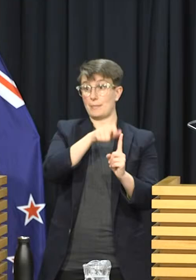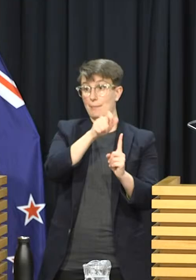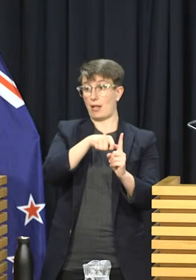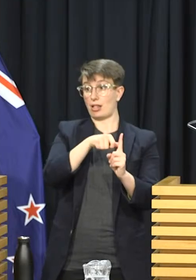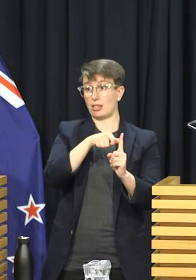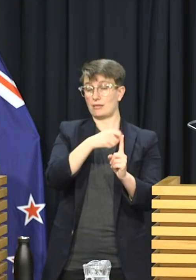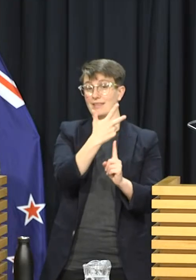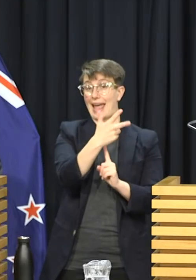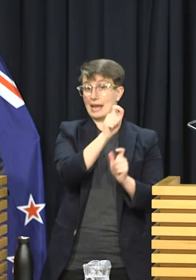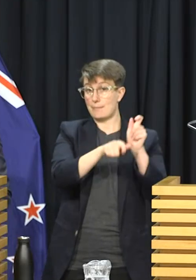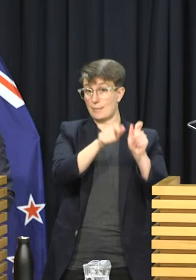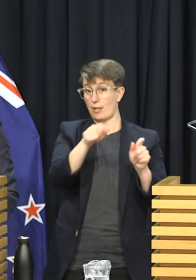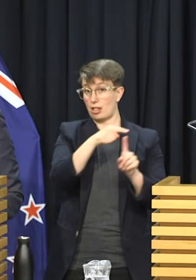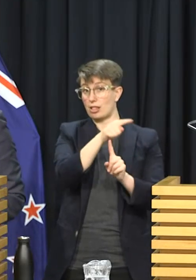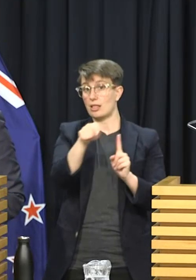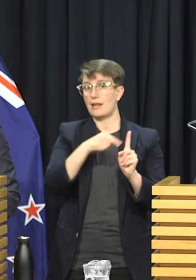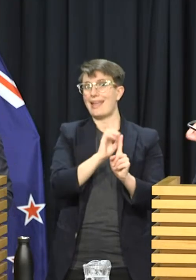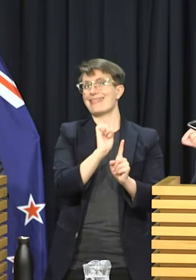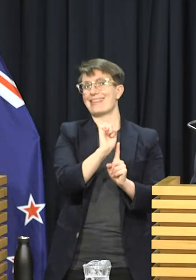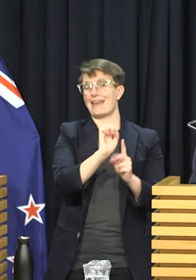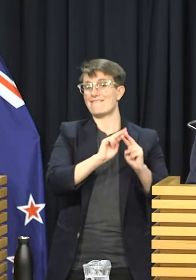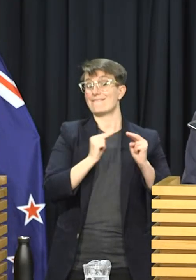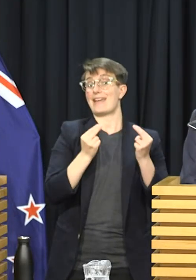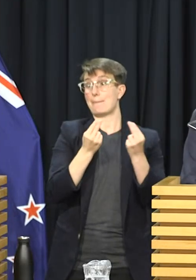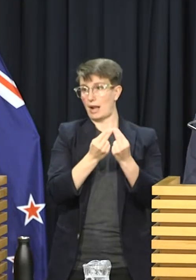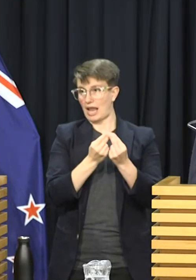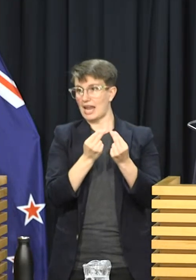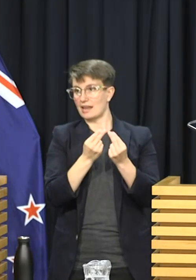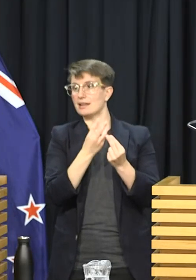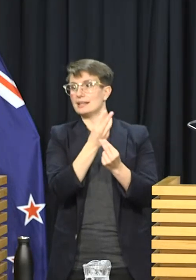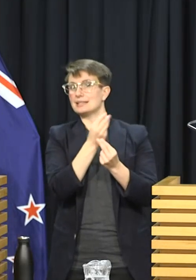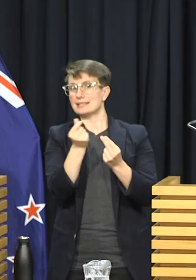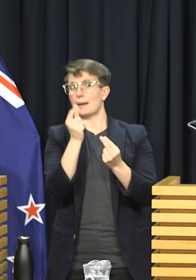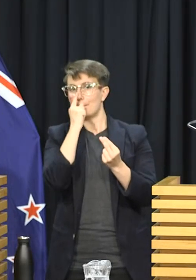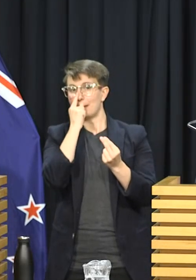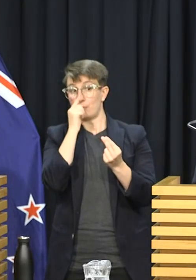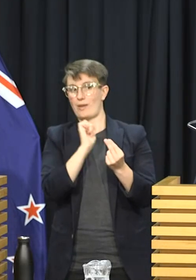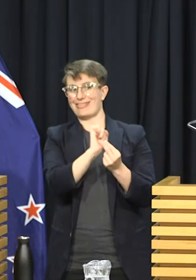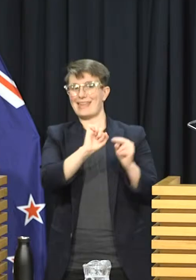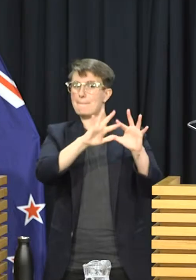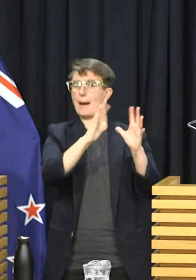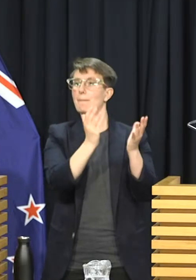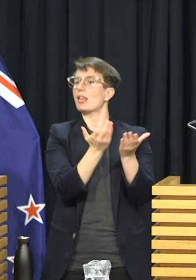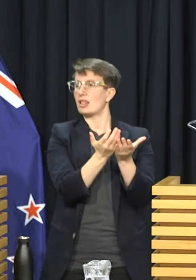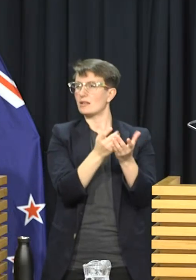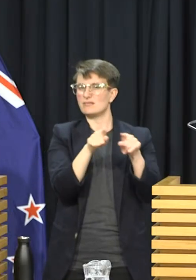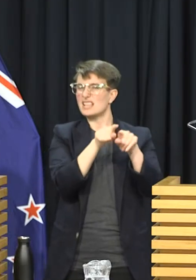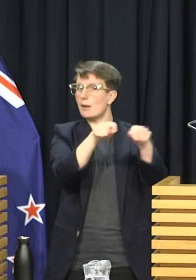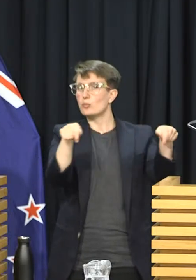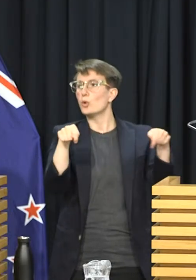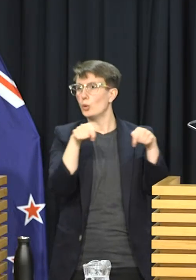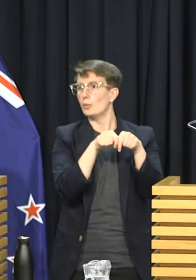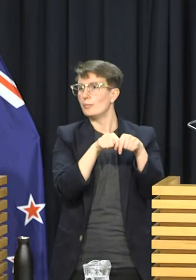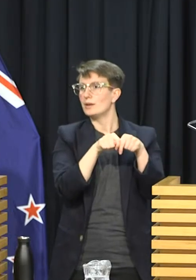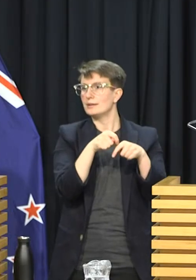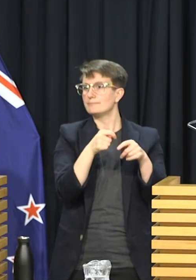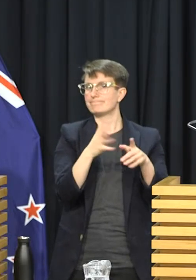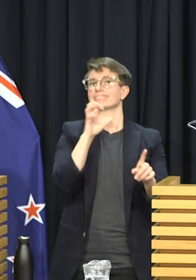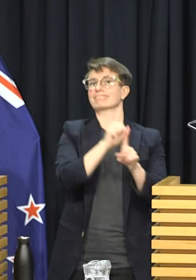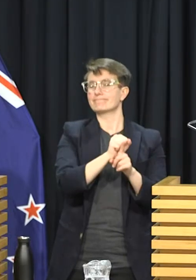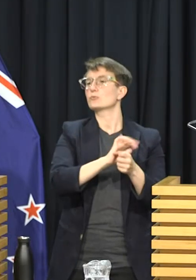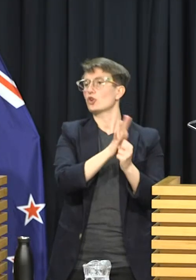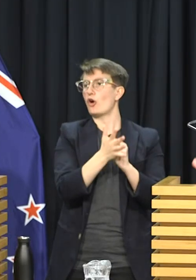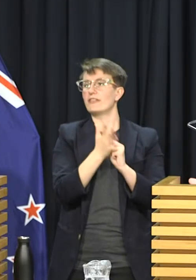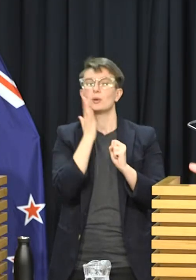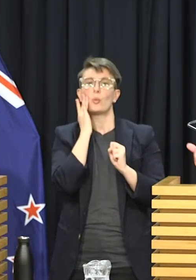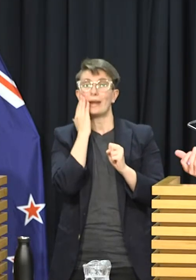subsequently became positive once the family had moved to Jet Park. But we do have the genome sequencing on all those cases, and so that will